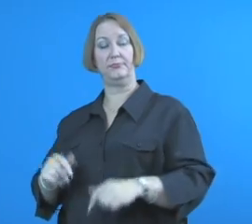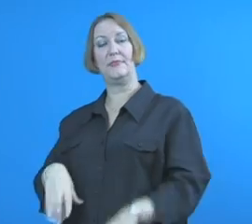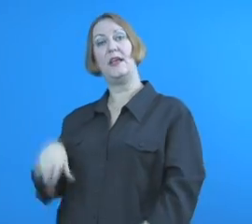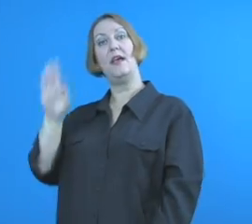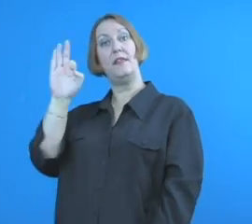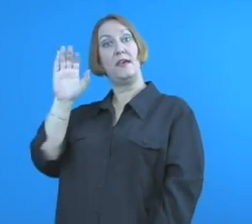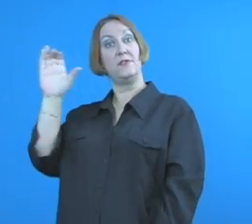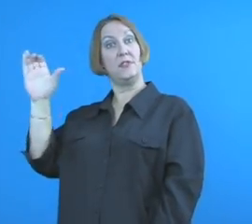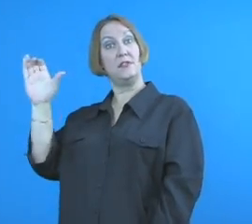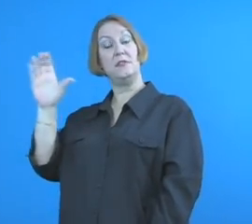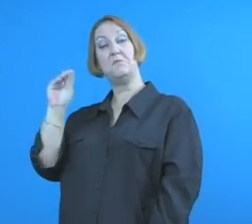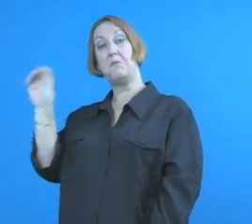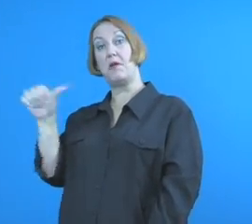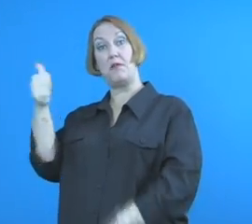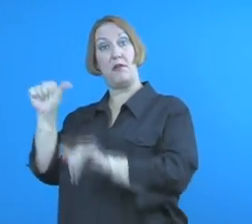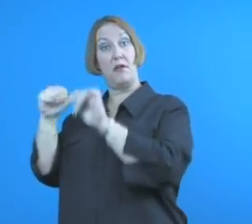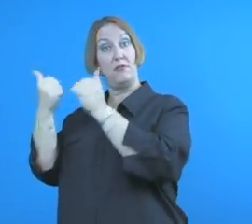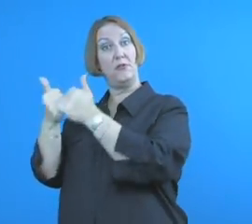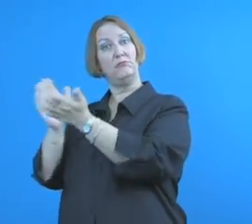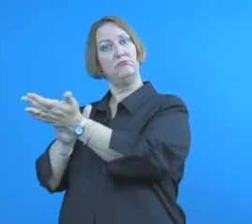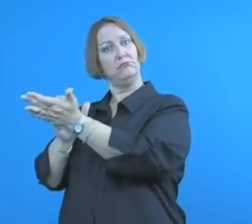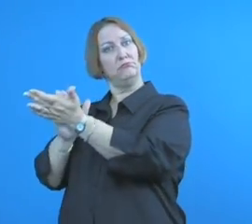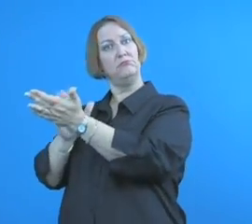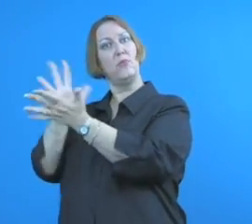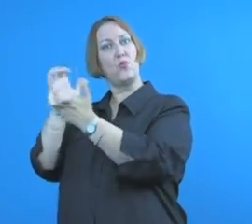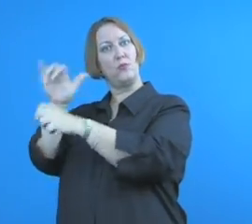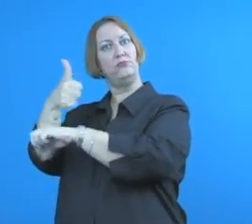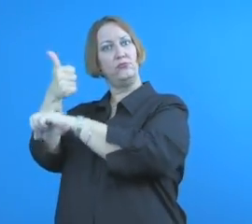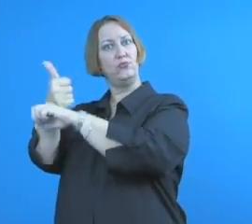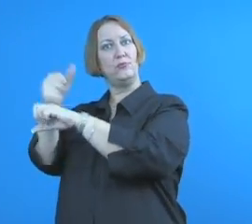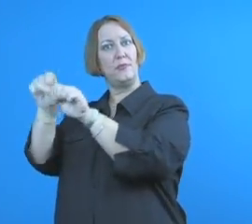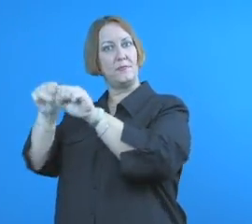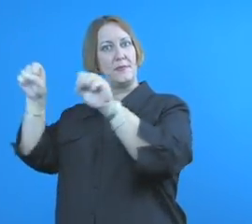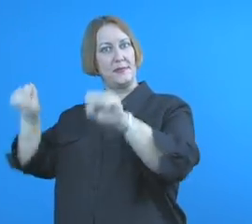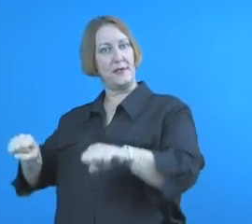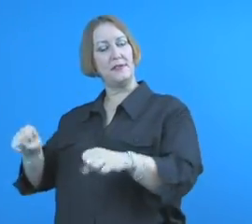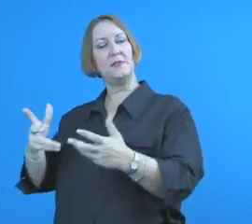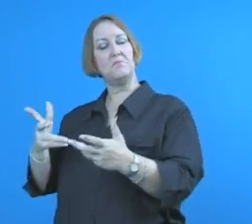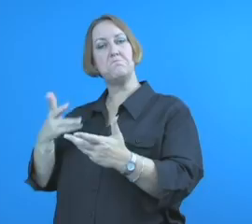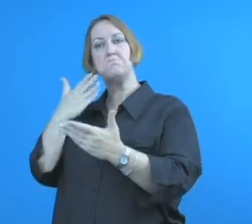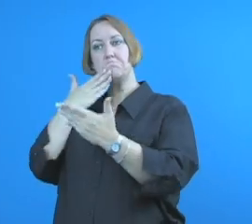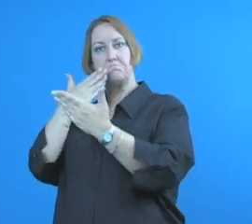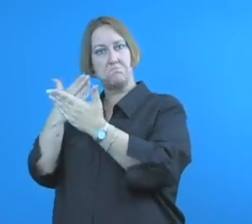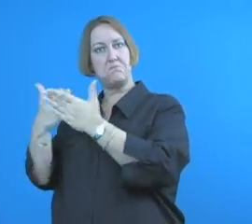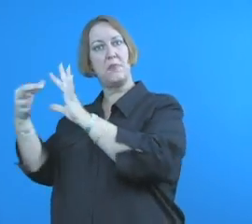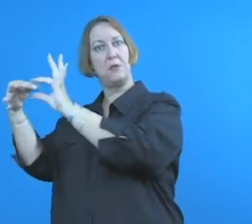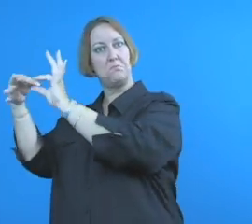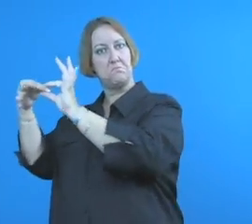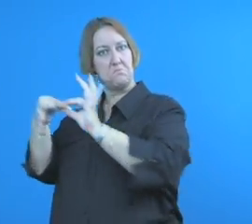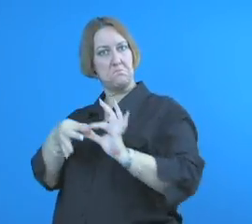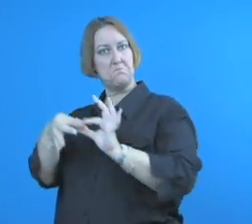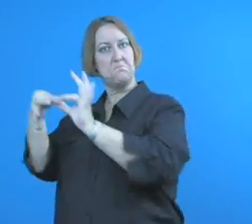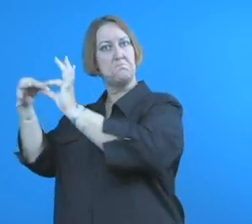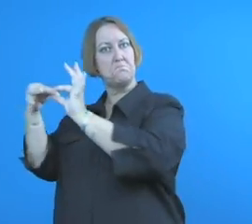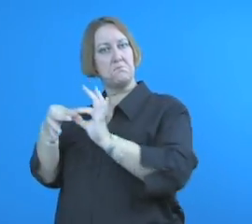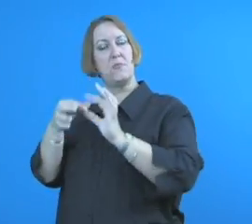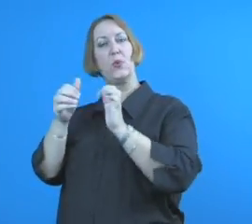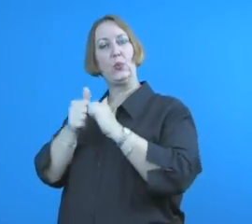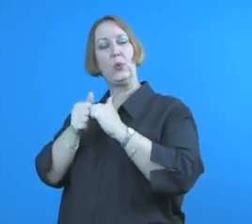The FCC and others are to be applauded for putting forward such a system. It certainly complements the work of the post-Katrina report that came